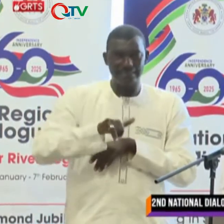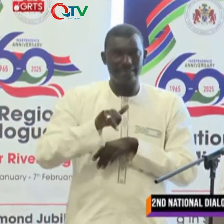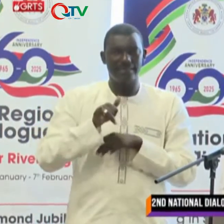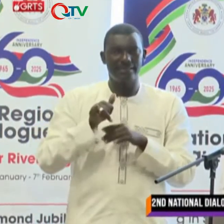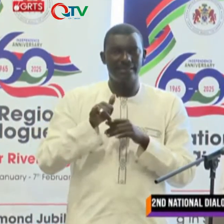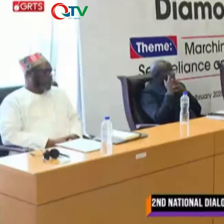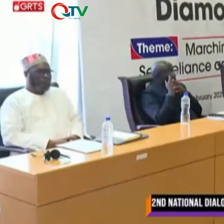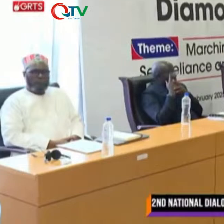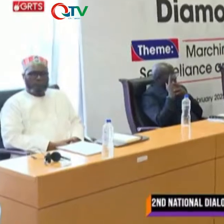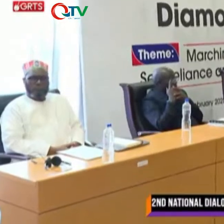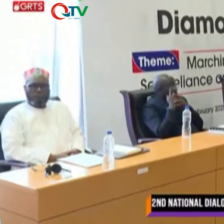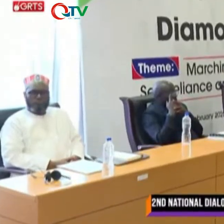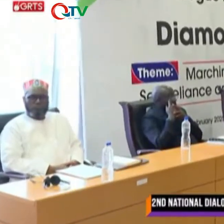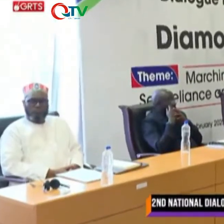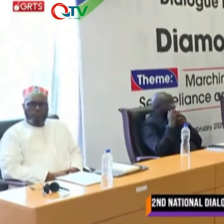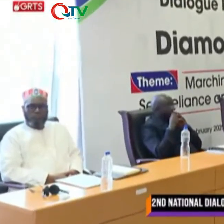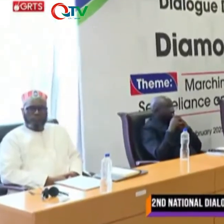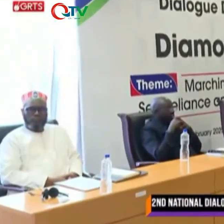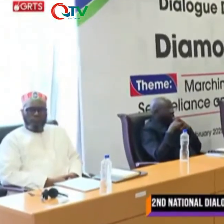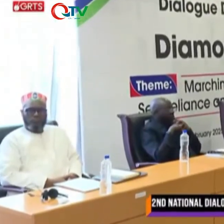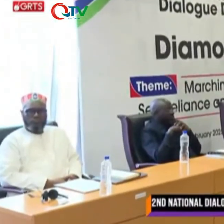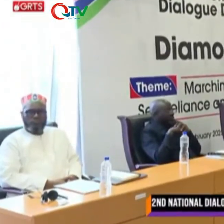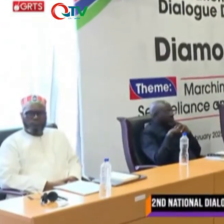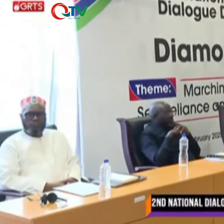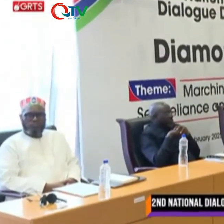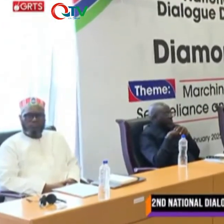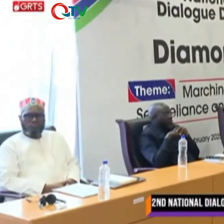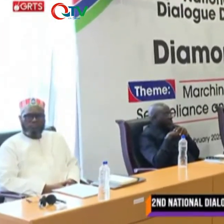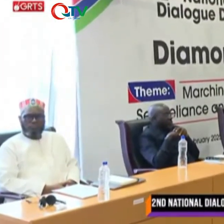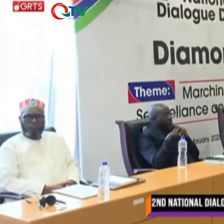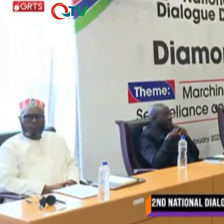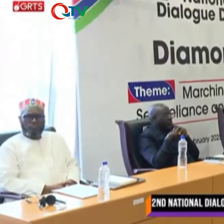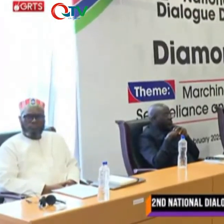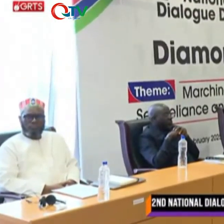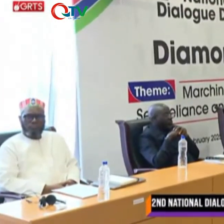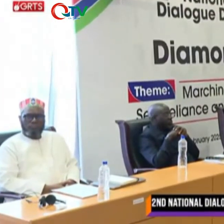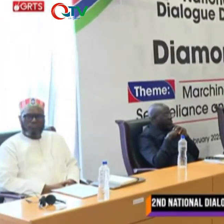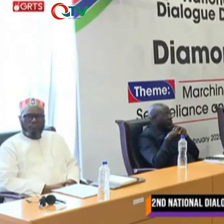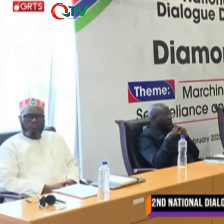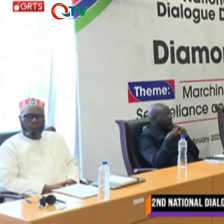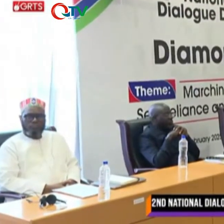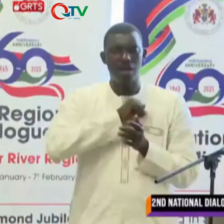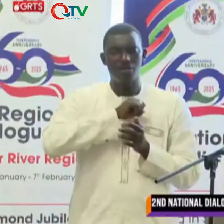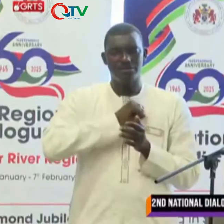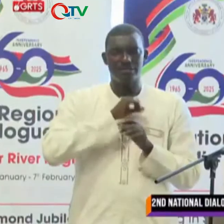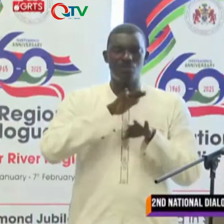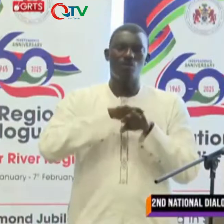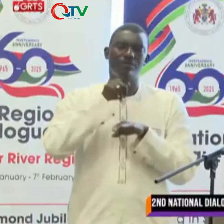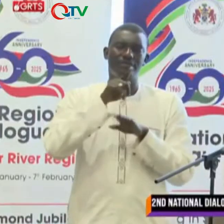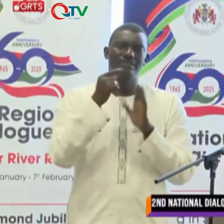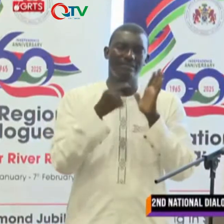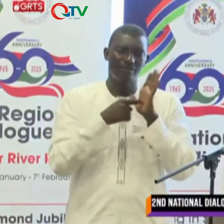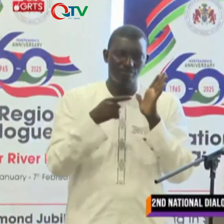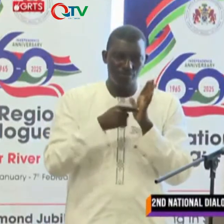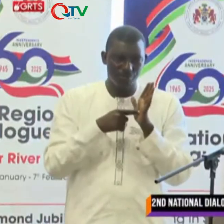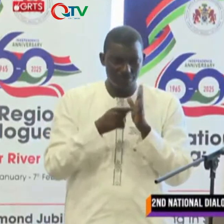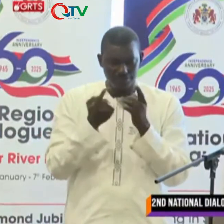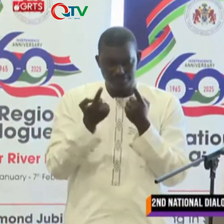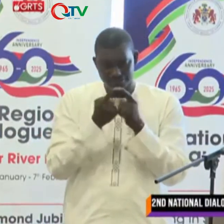into nationhood. As we therefore dialogue among ourselves on this crucial